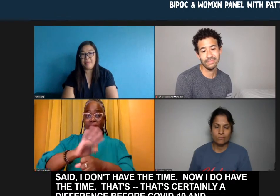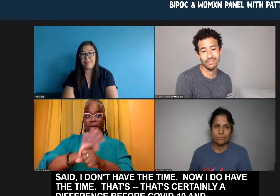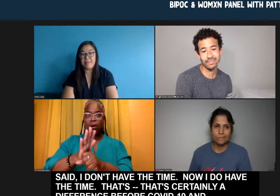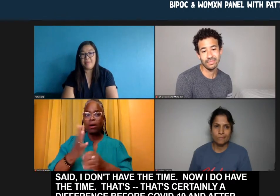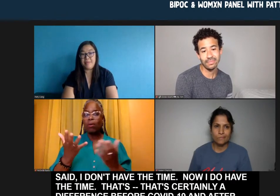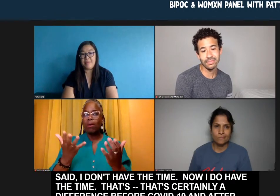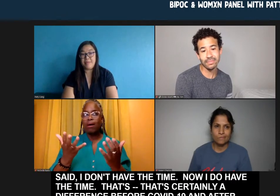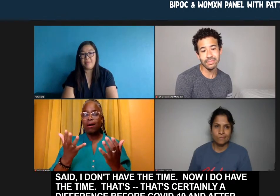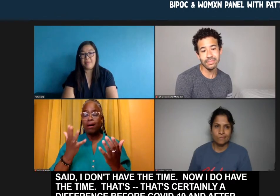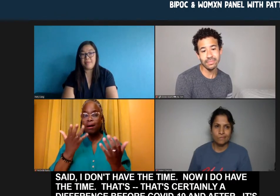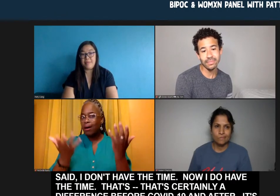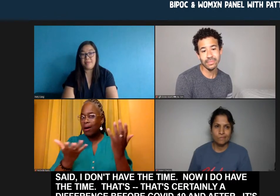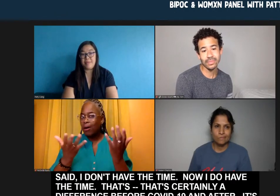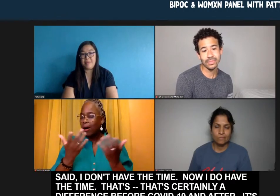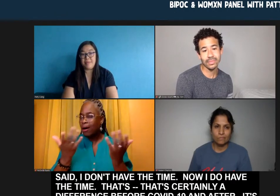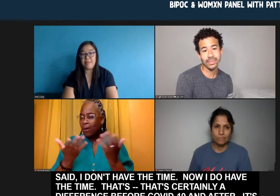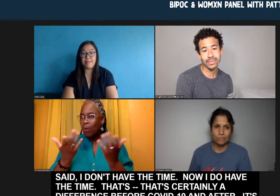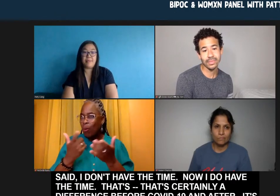So after COVID-19,